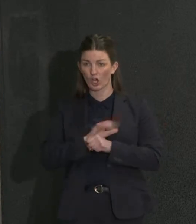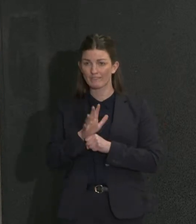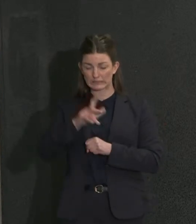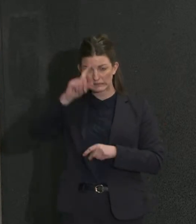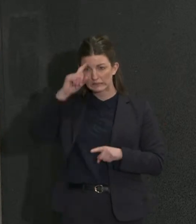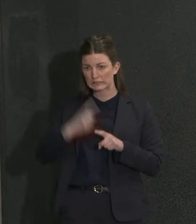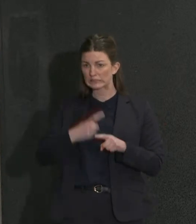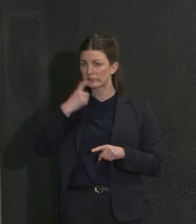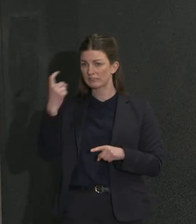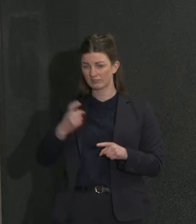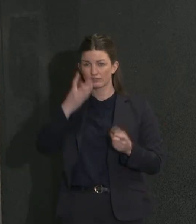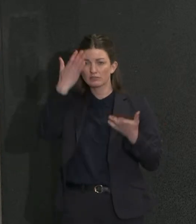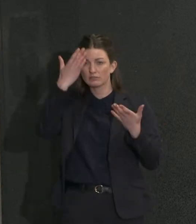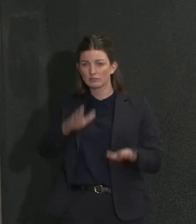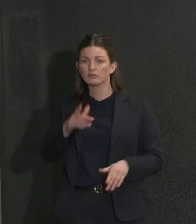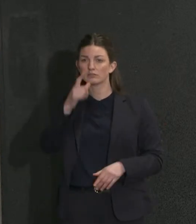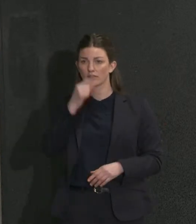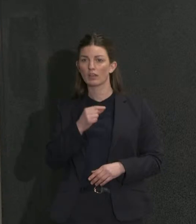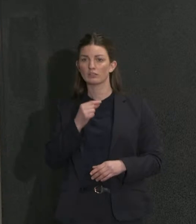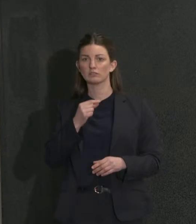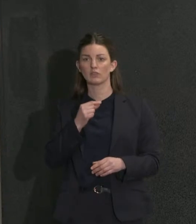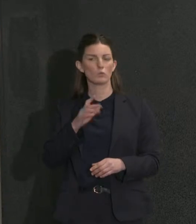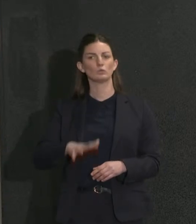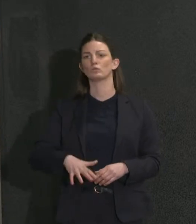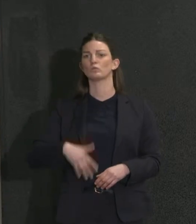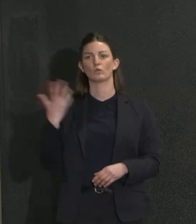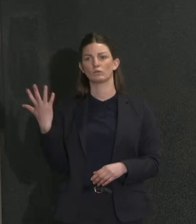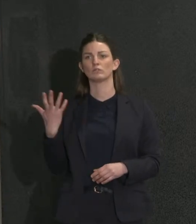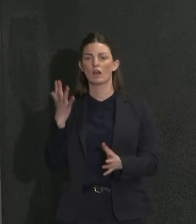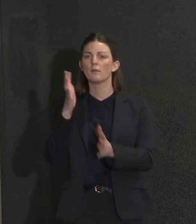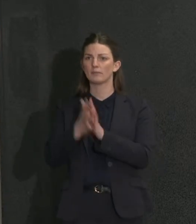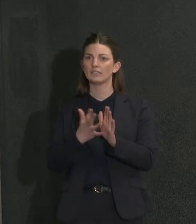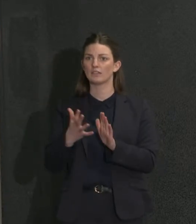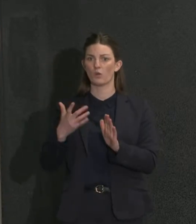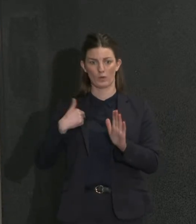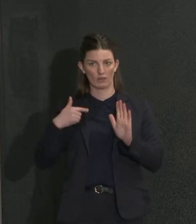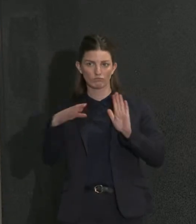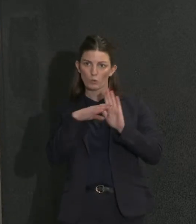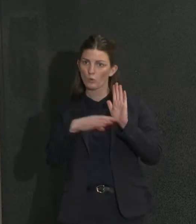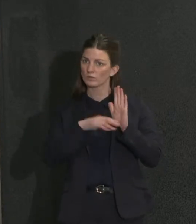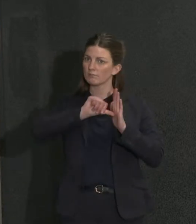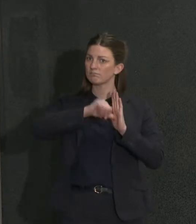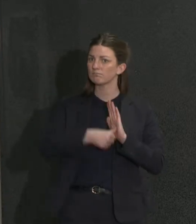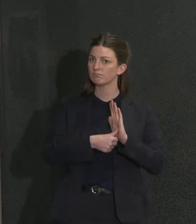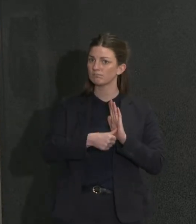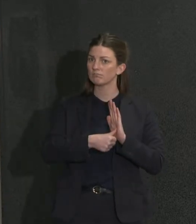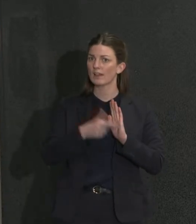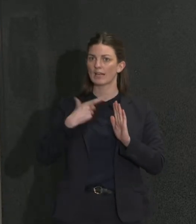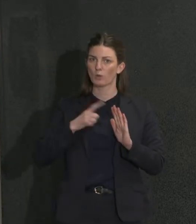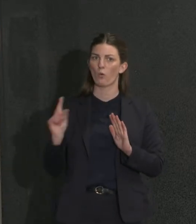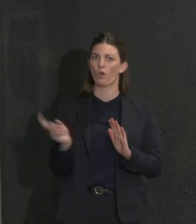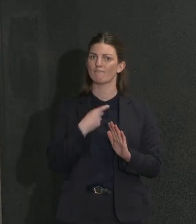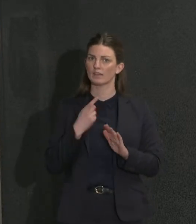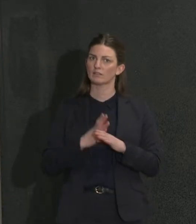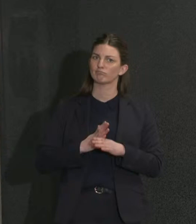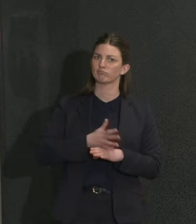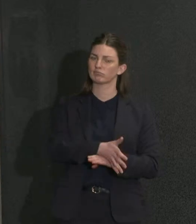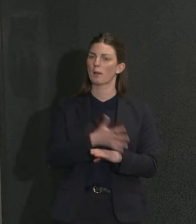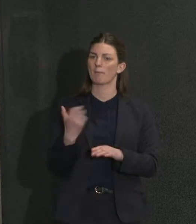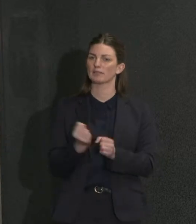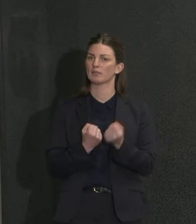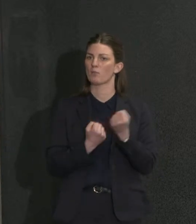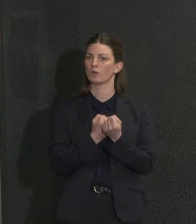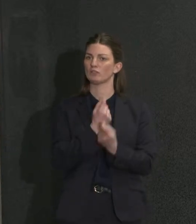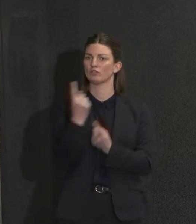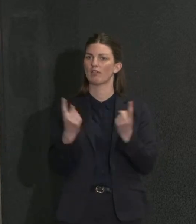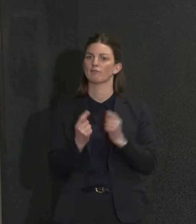this under control. That's why these rules are there. That's why we've all got a part to play. You know, I couldn't be more proud of Victoria, what we've been